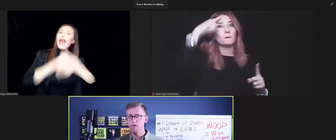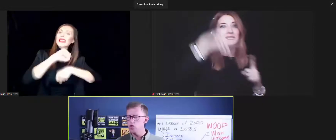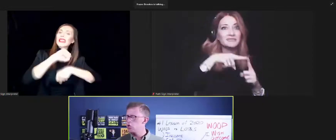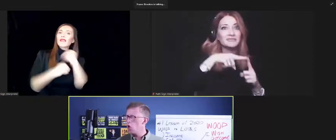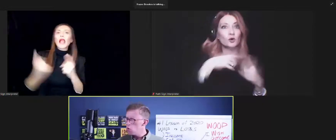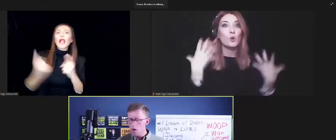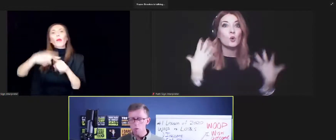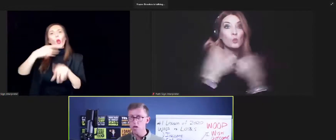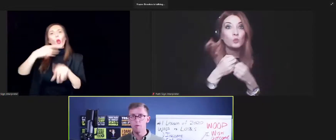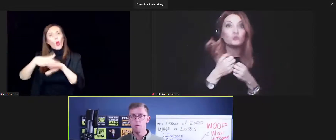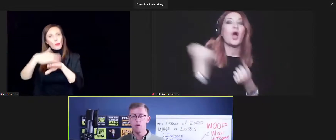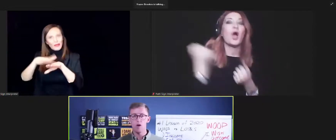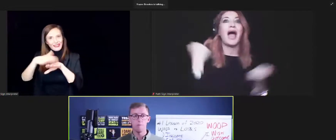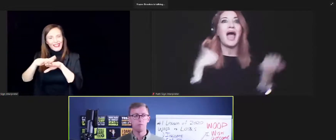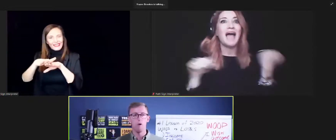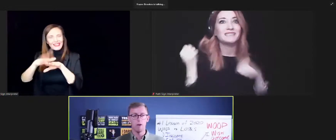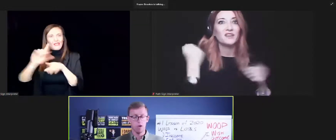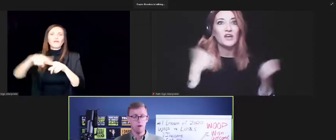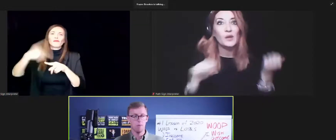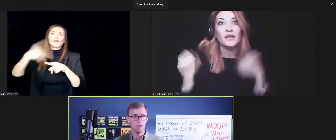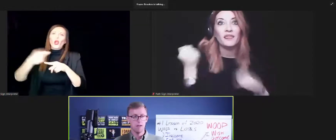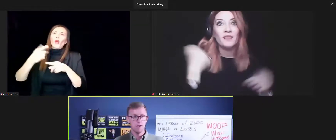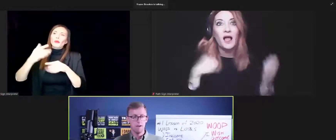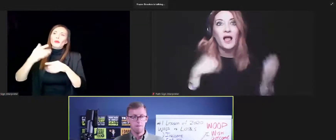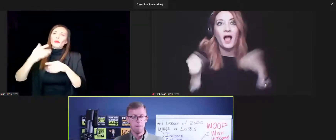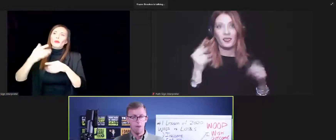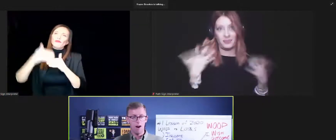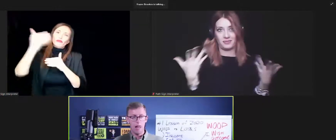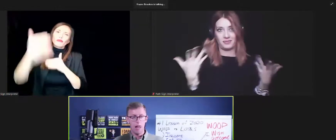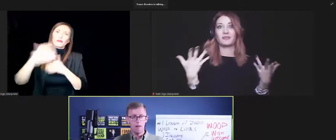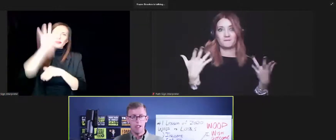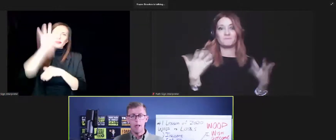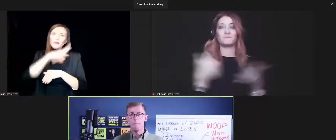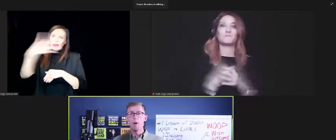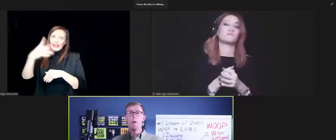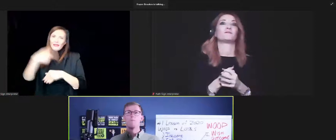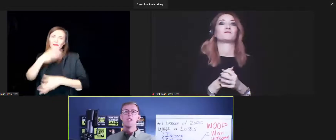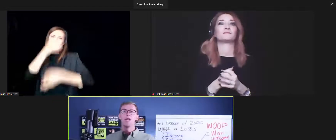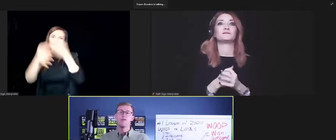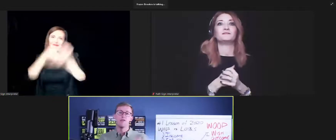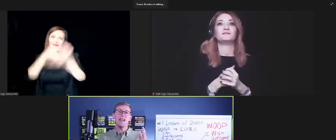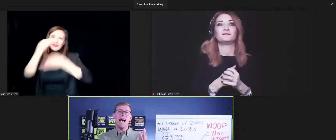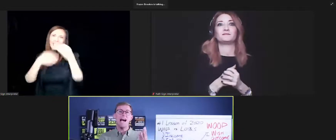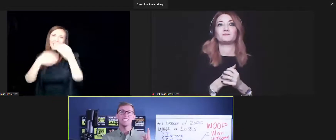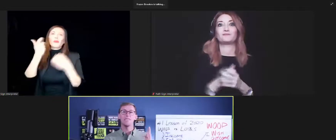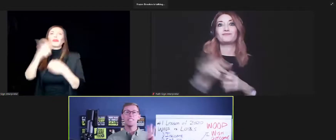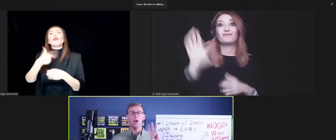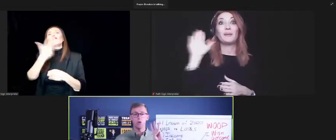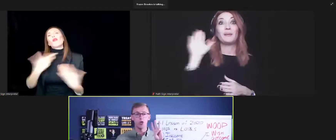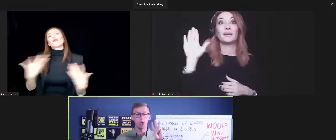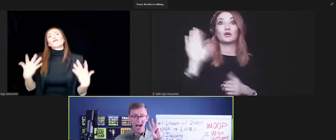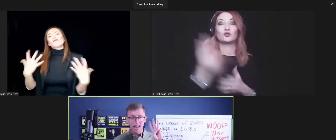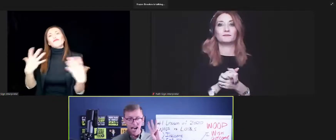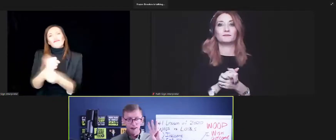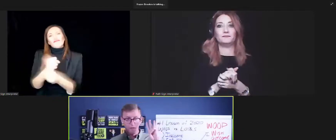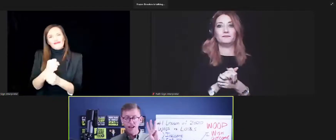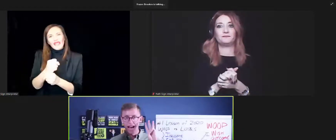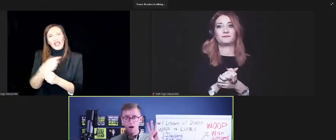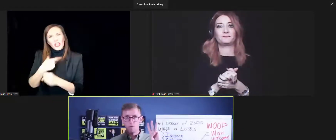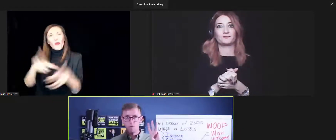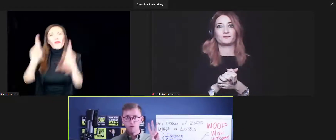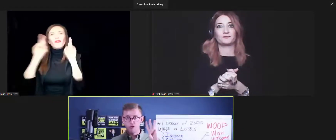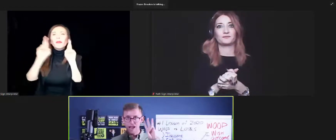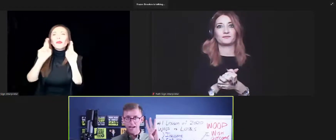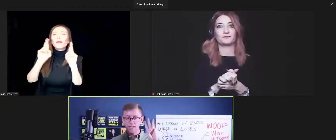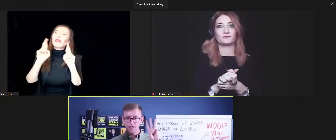for you, I promise you. All right? But 3 activity goals you can have right